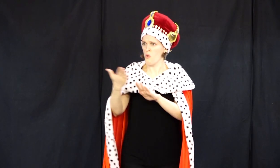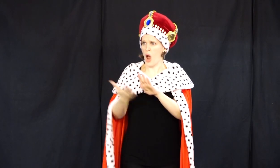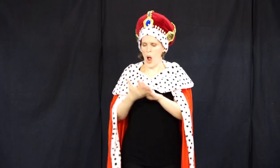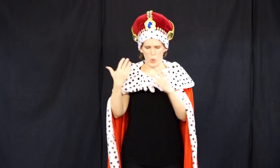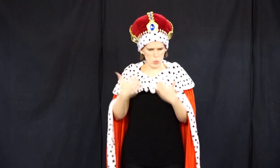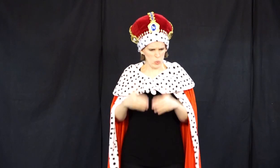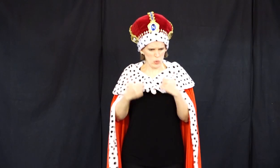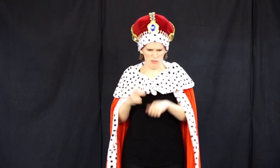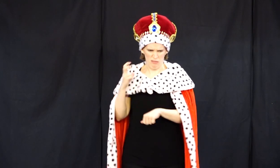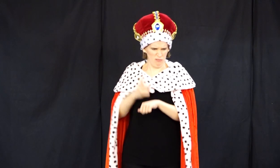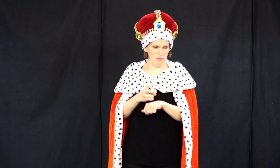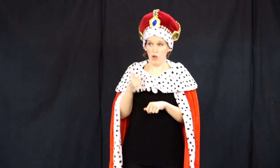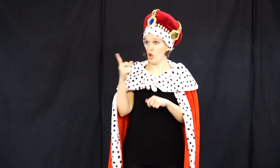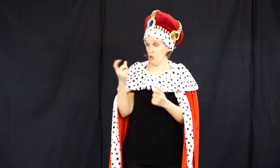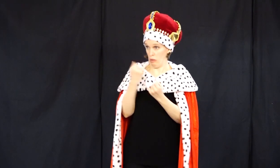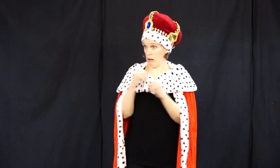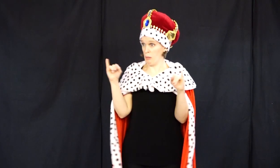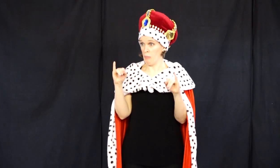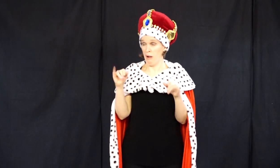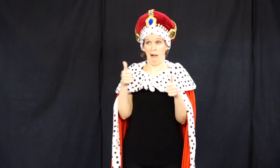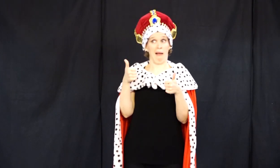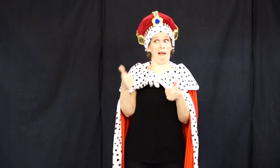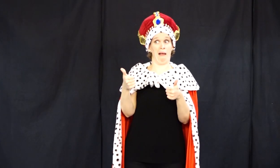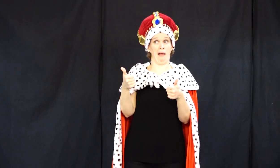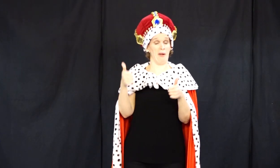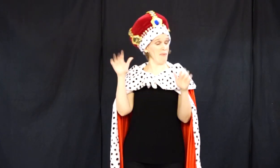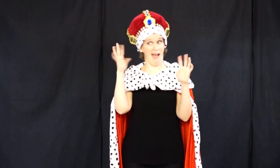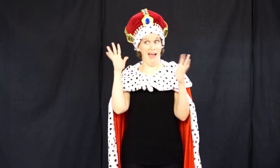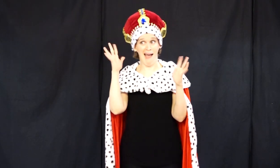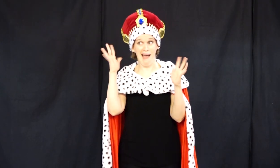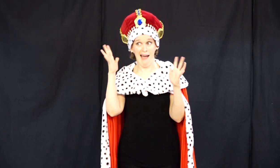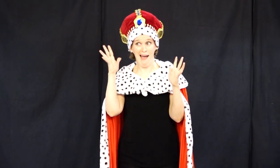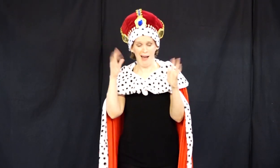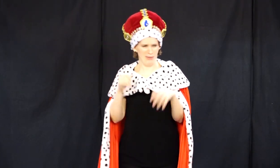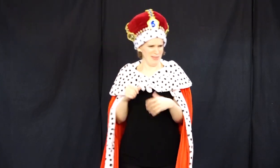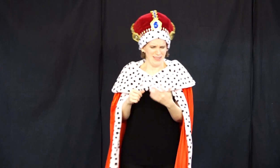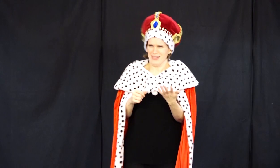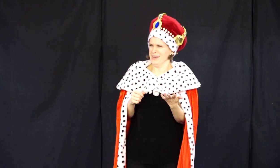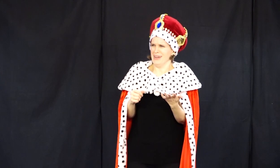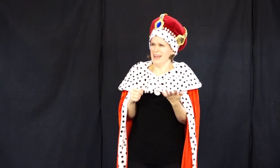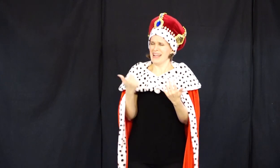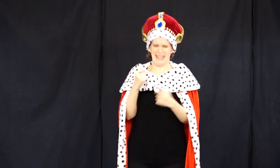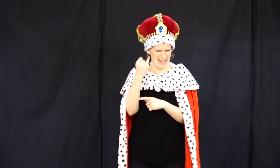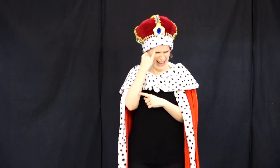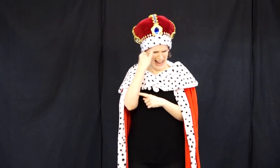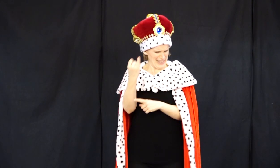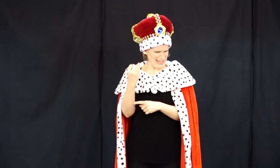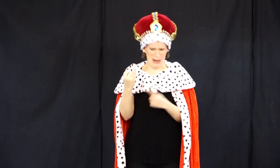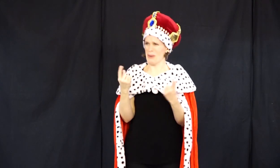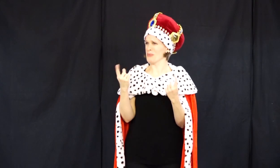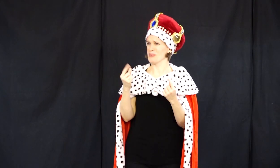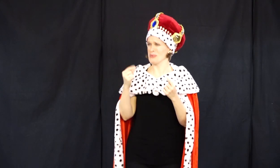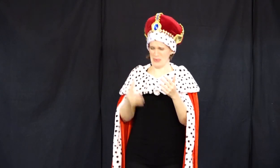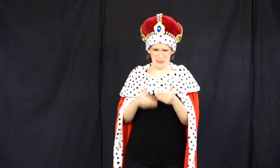on your own. Awesome! Wow! Do you have a clue what happens